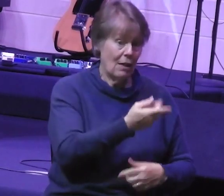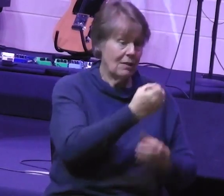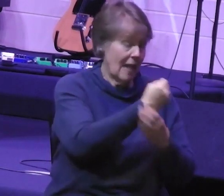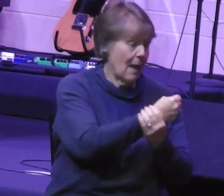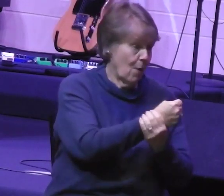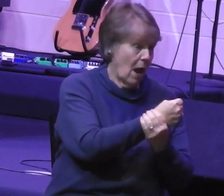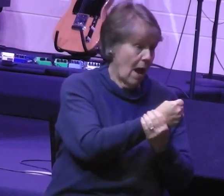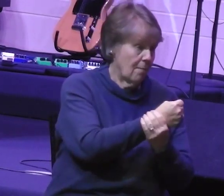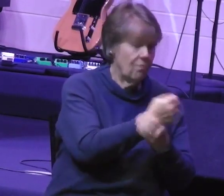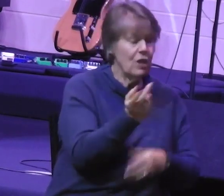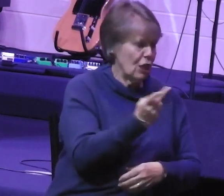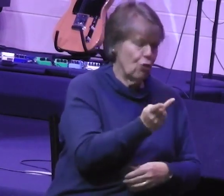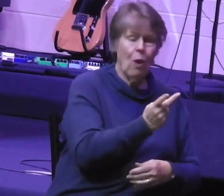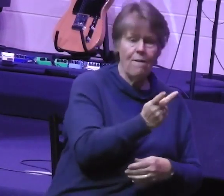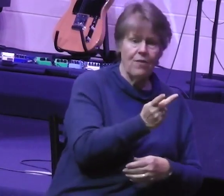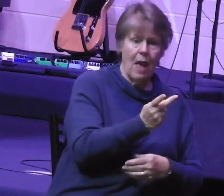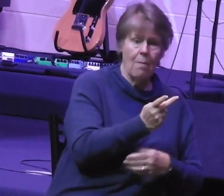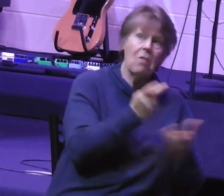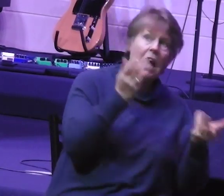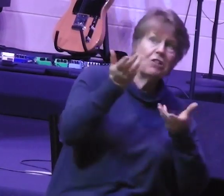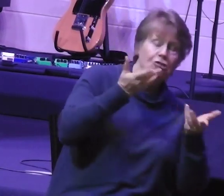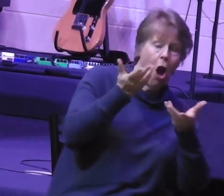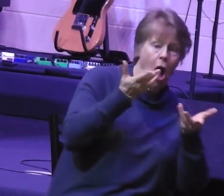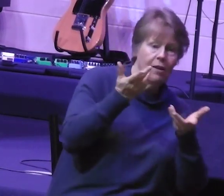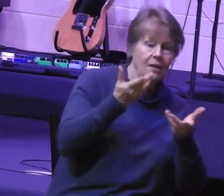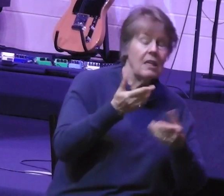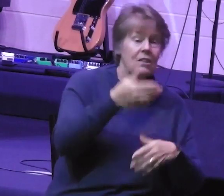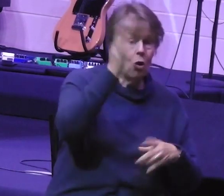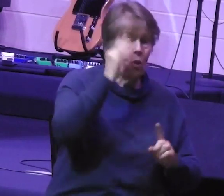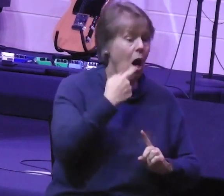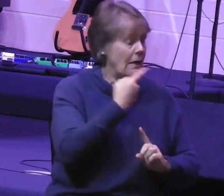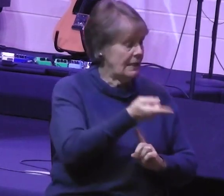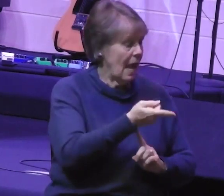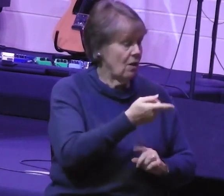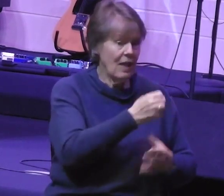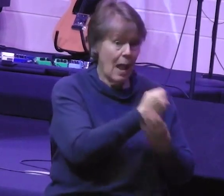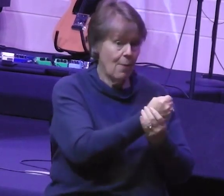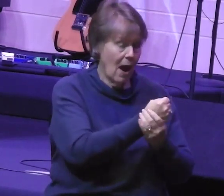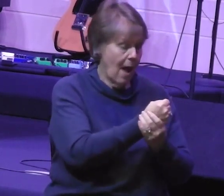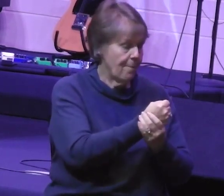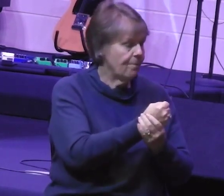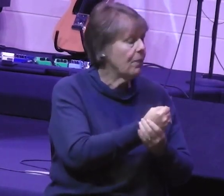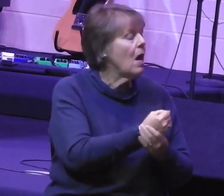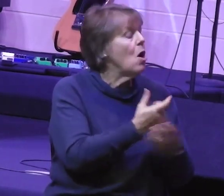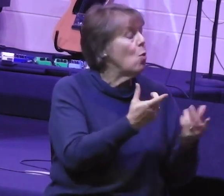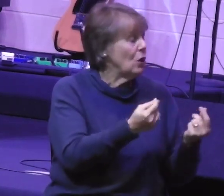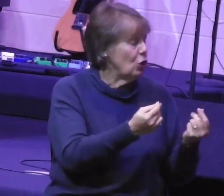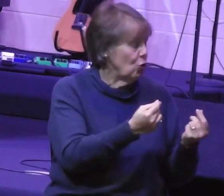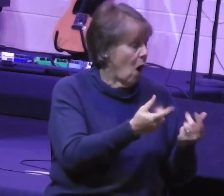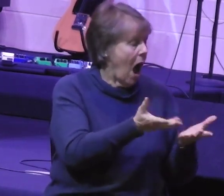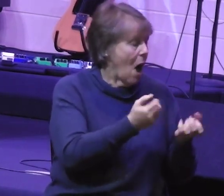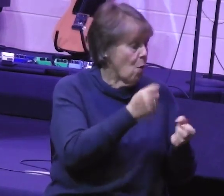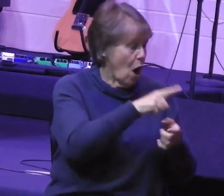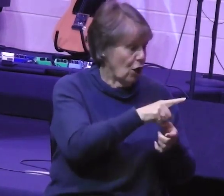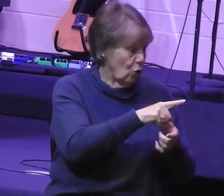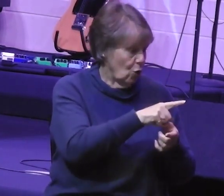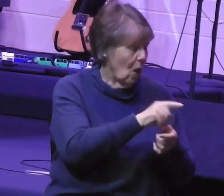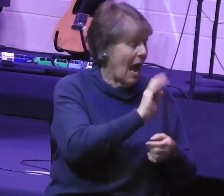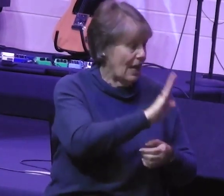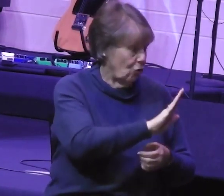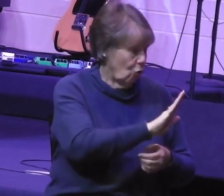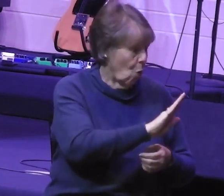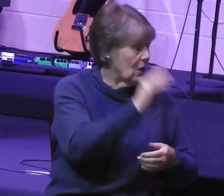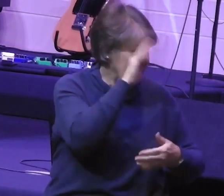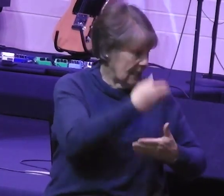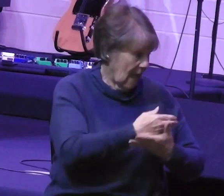another. God says to Abraham, all right, Abraham, here's what I want you to do. I want you to take your son, and I want you to go up to